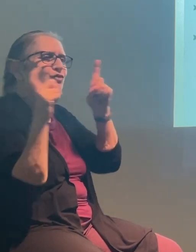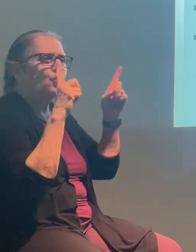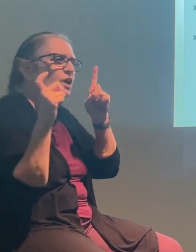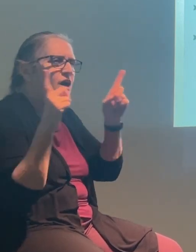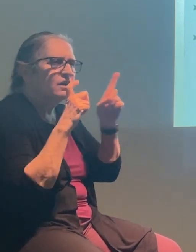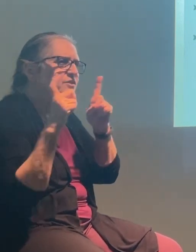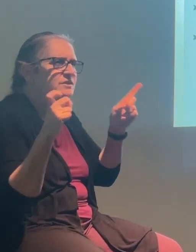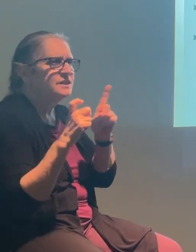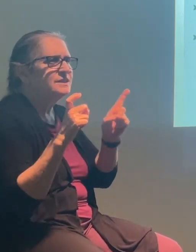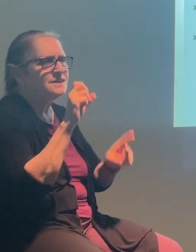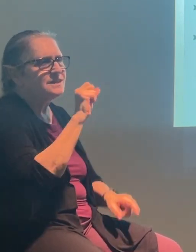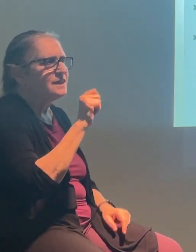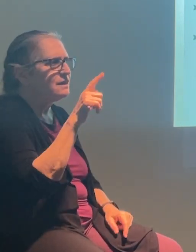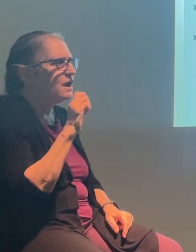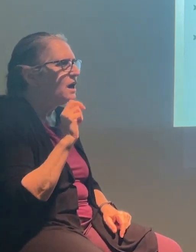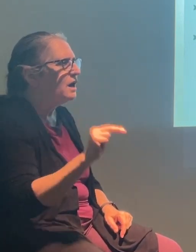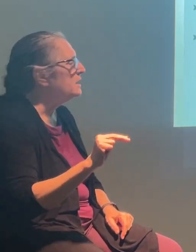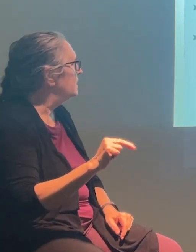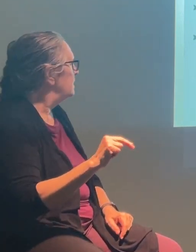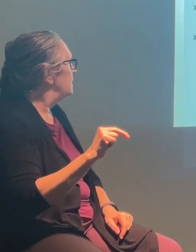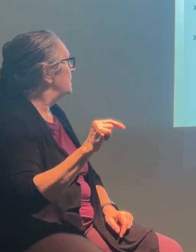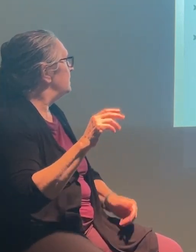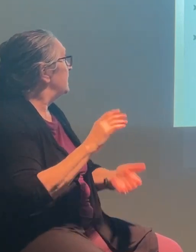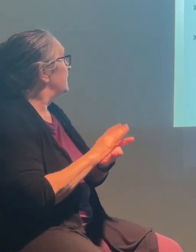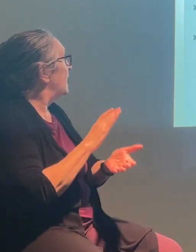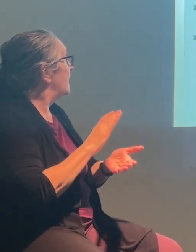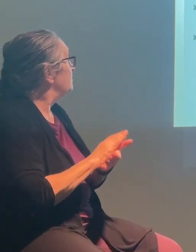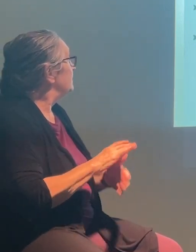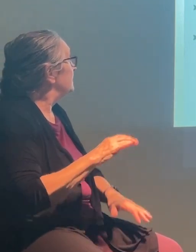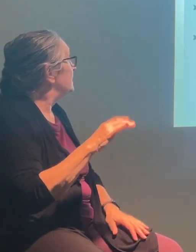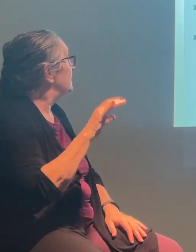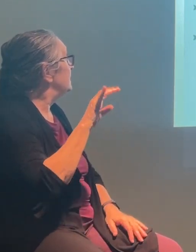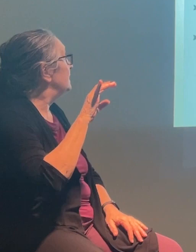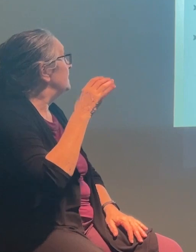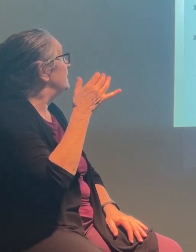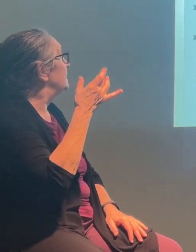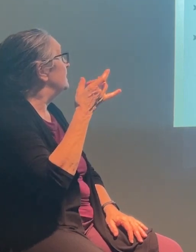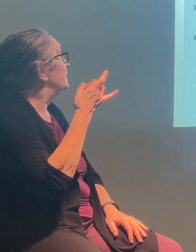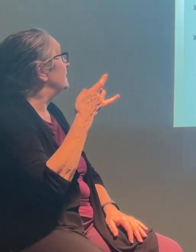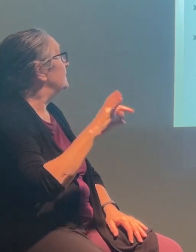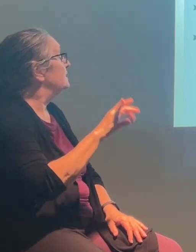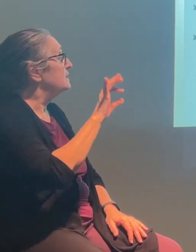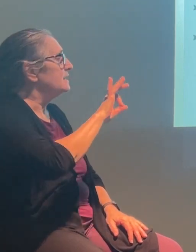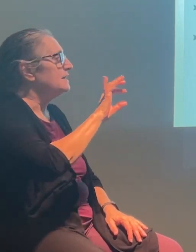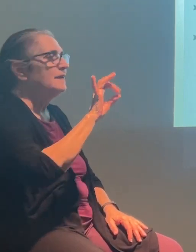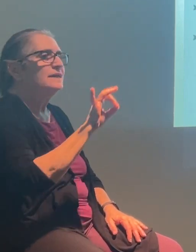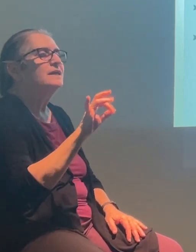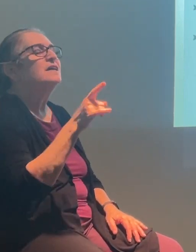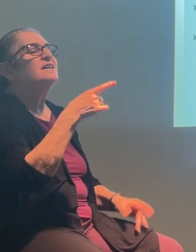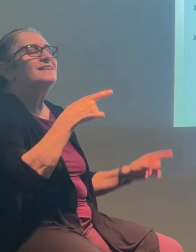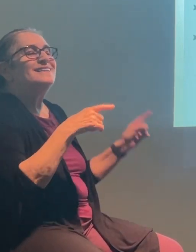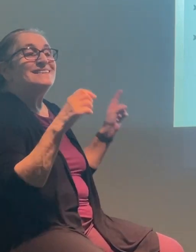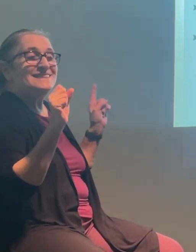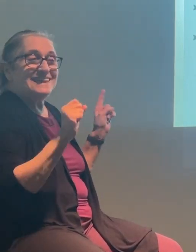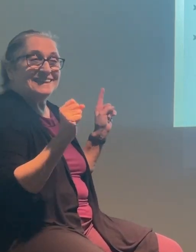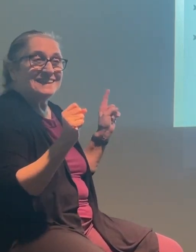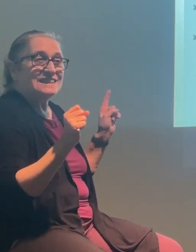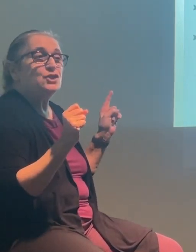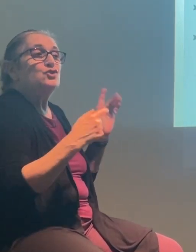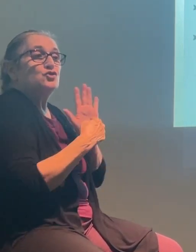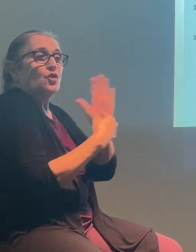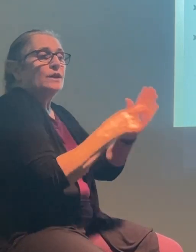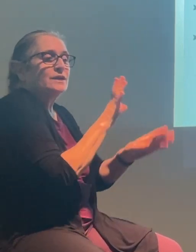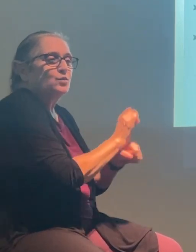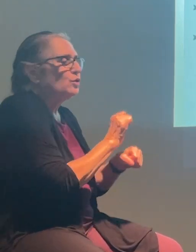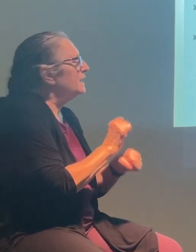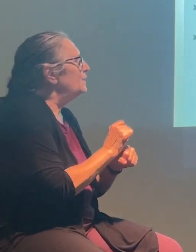at the Academy in '98. Alfred Stieglitz showed some of his work. He was not the judge, though.